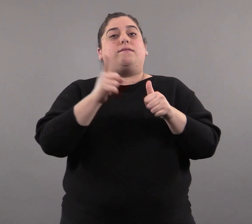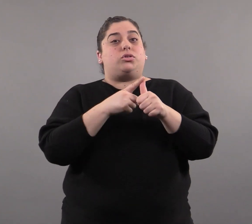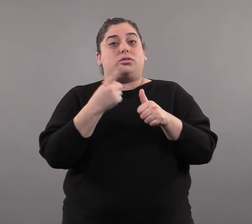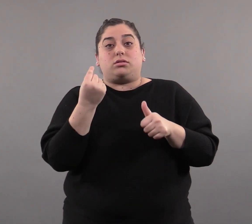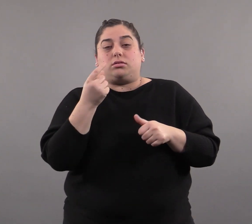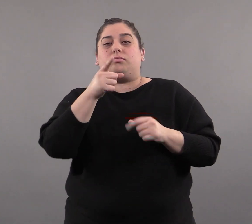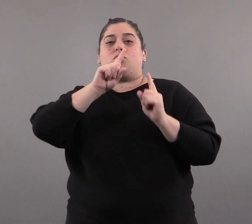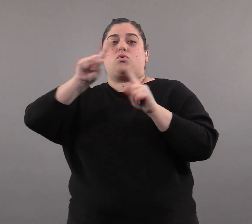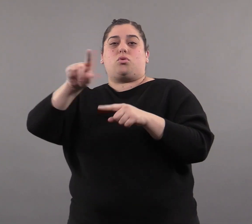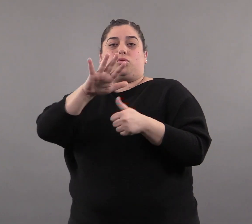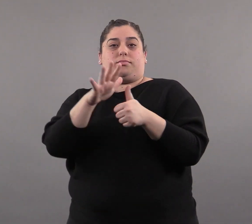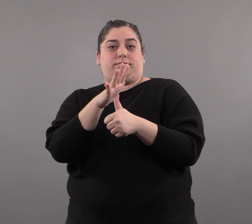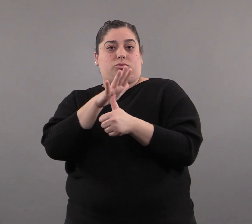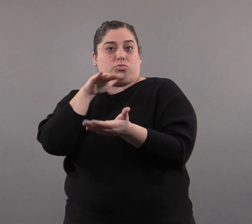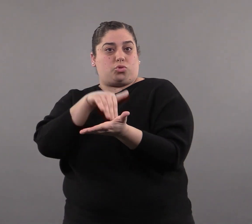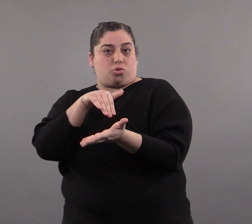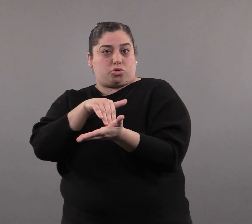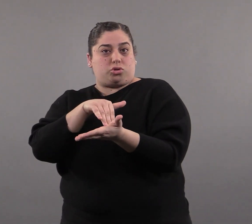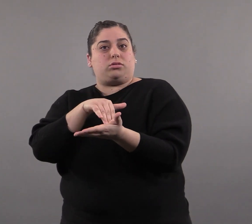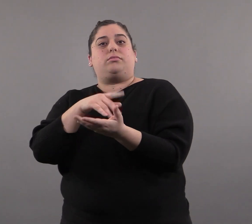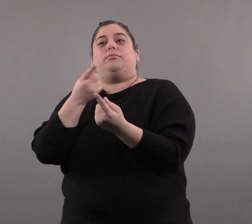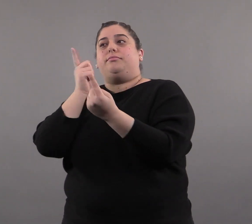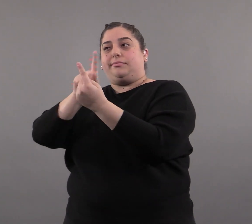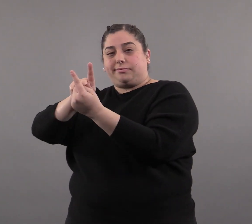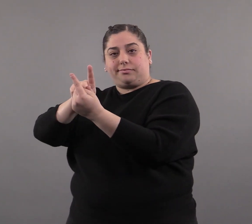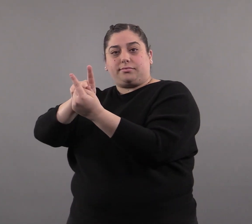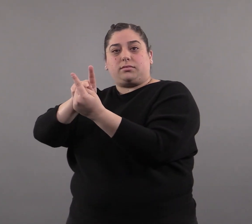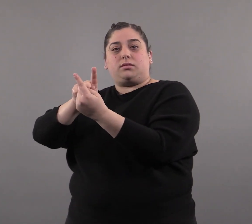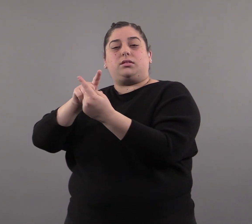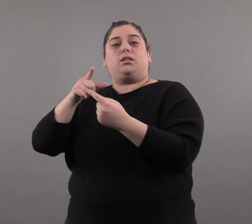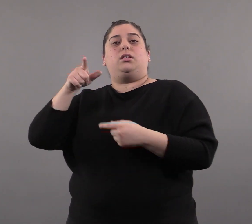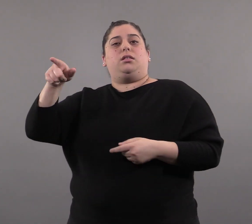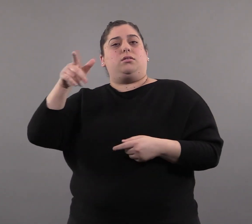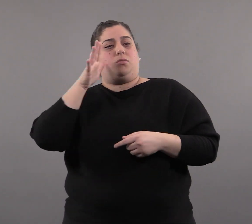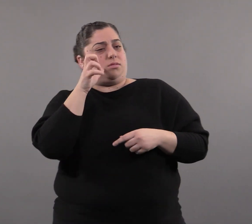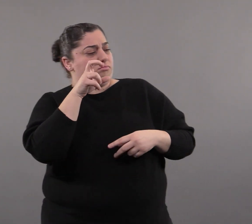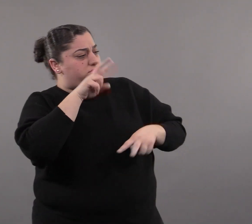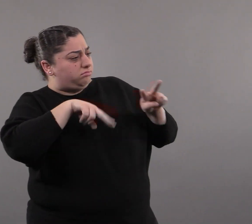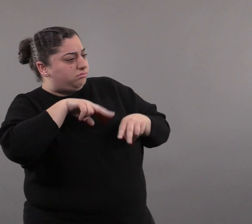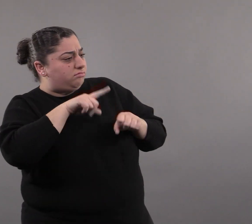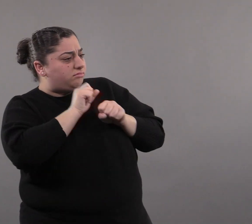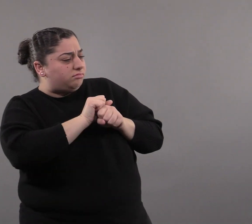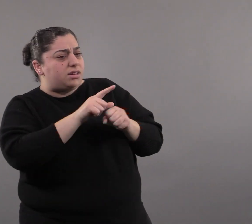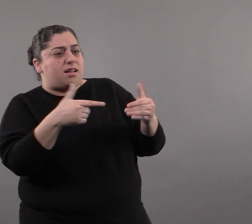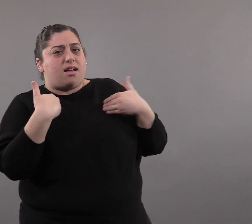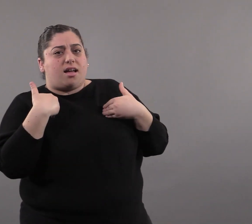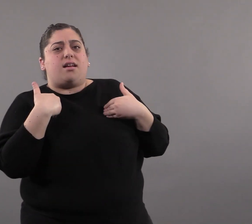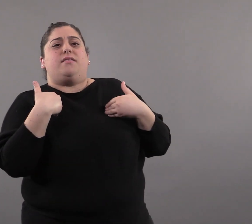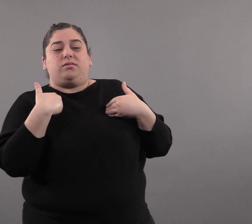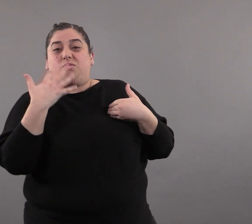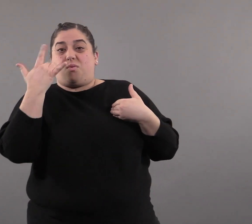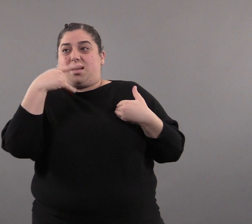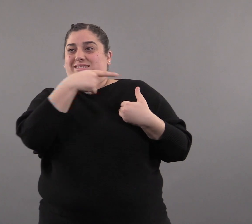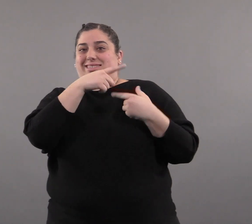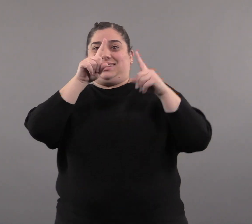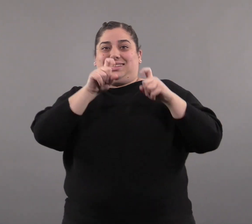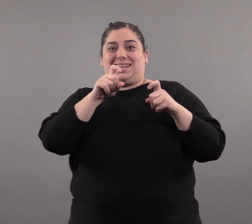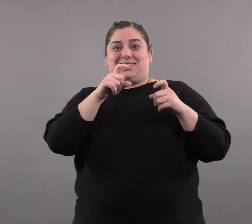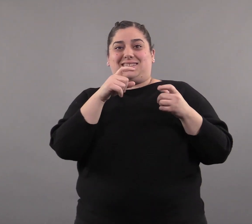order to make sure that the test supply that we have is adequate and appropriate for those who need it